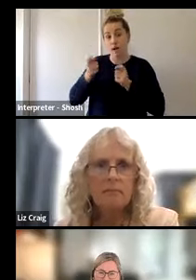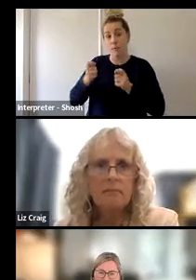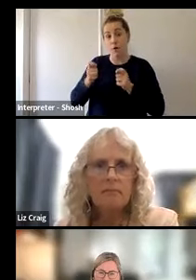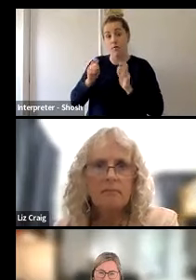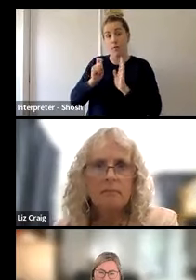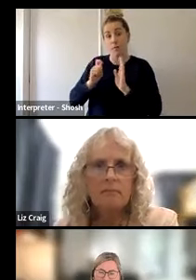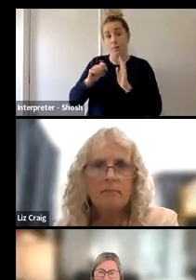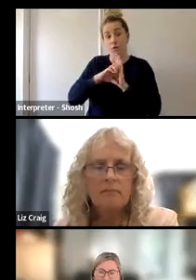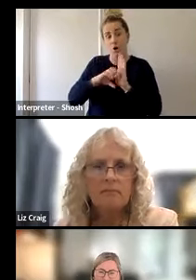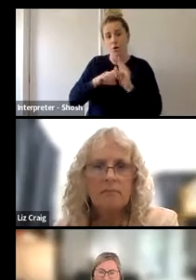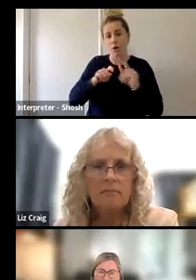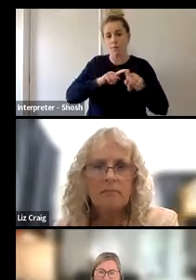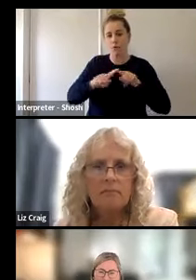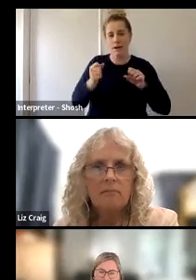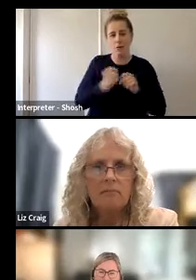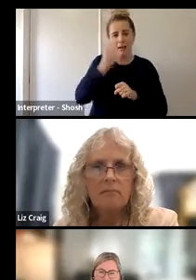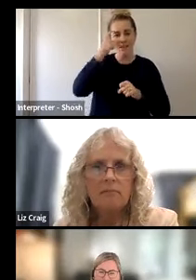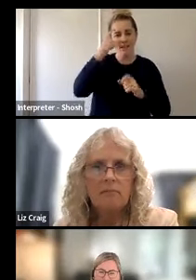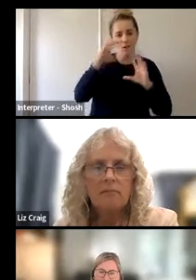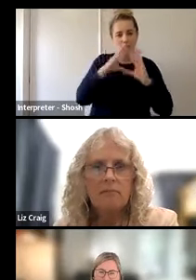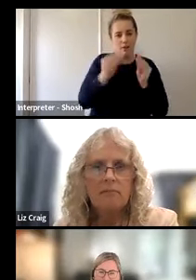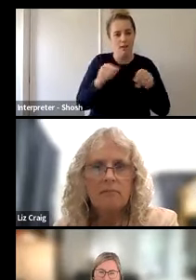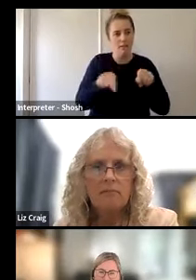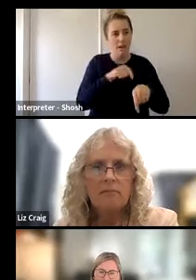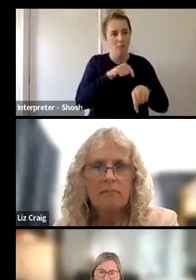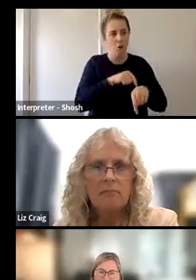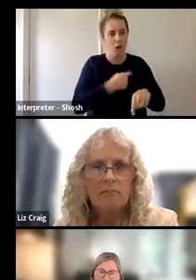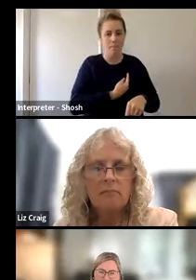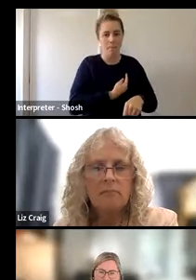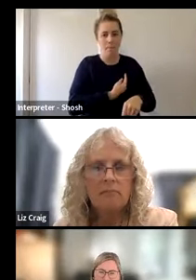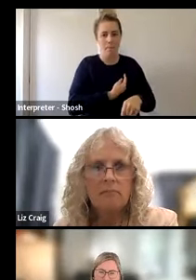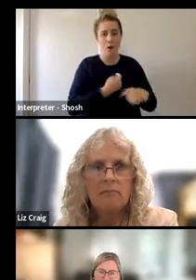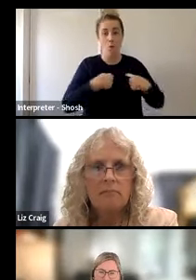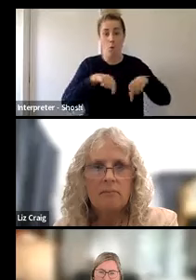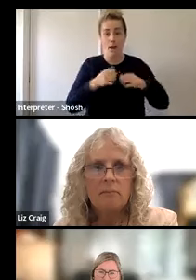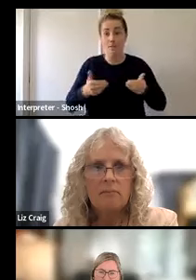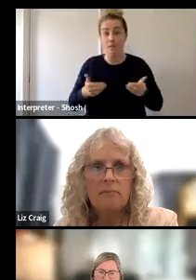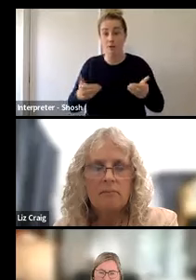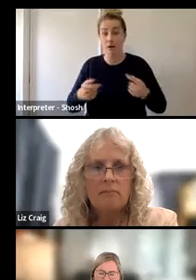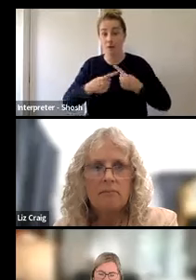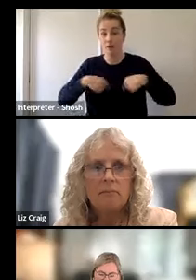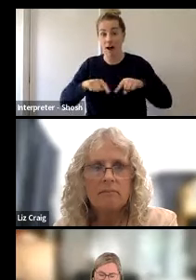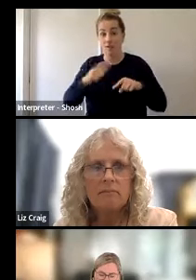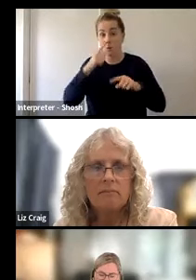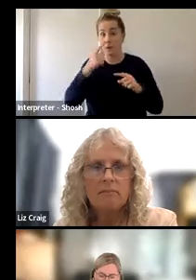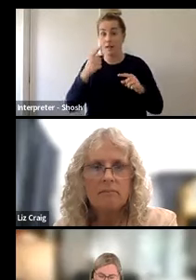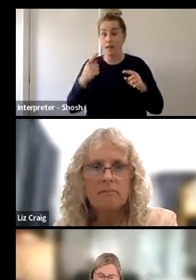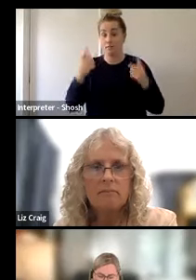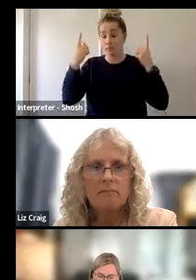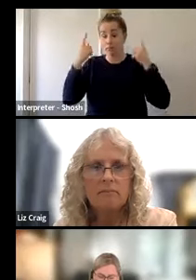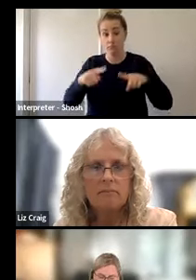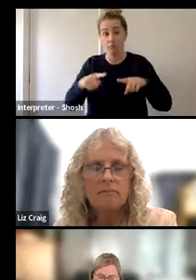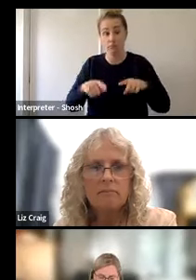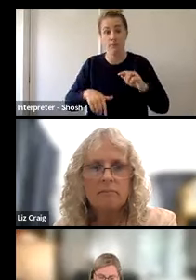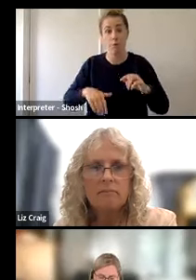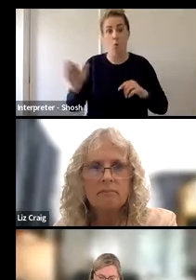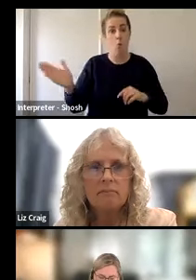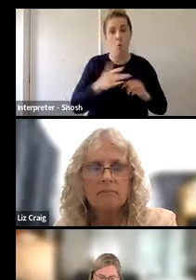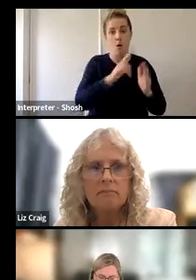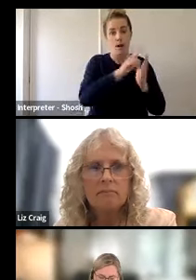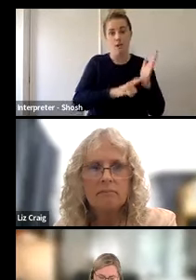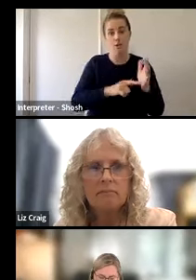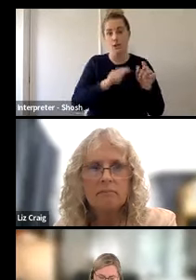make sense of it all, to have what we have in front of us is something that I see could work across all other pieces of